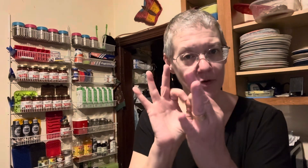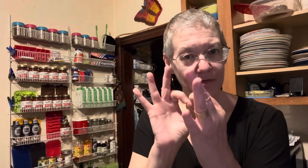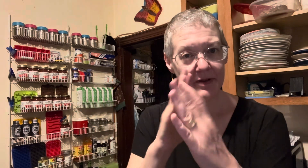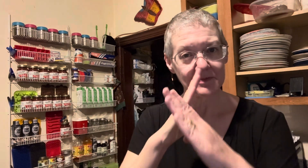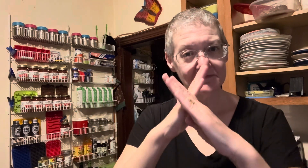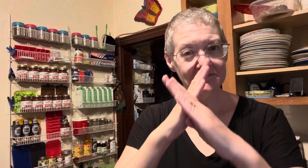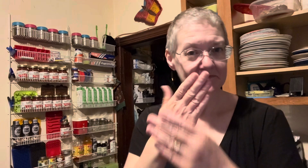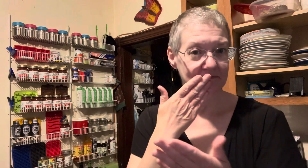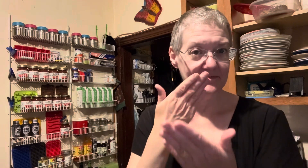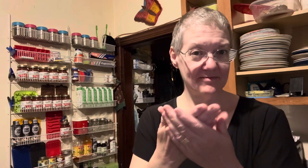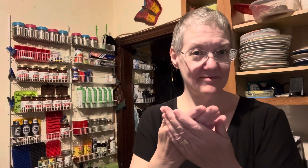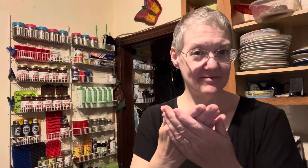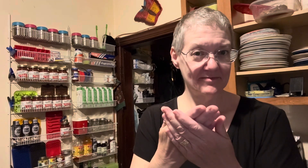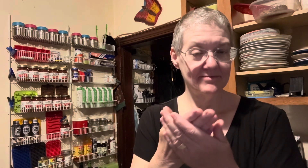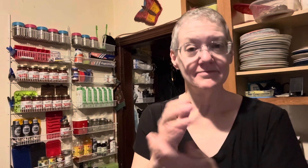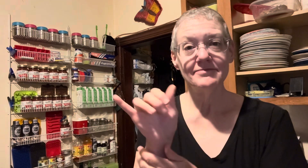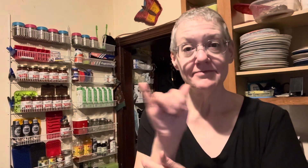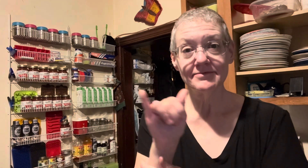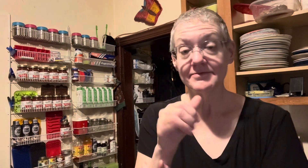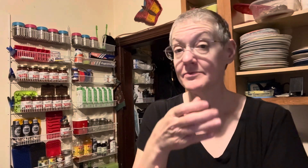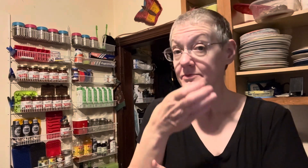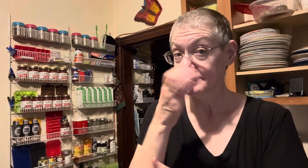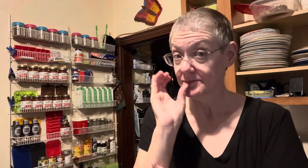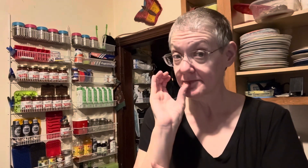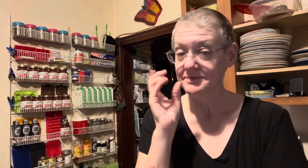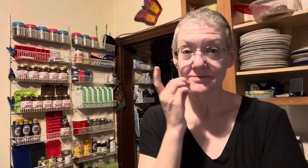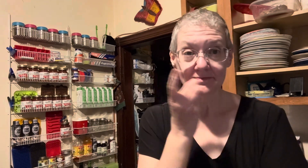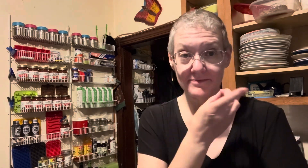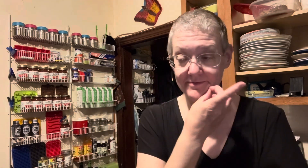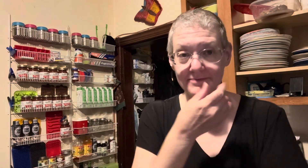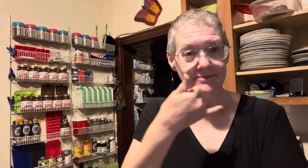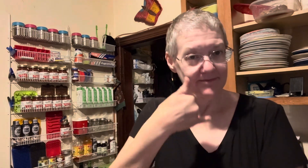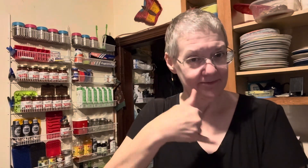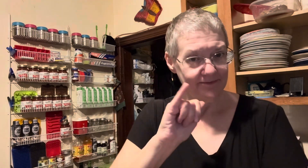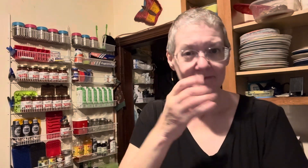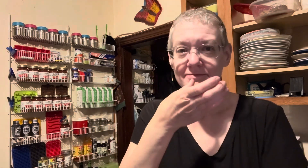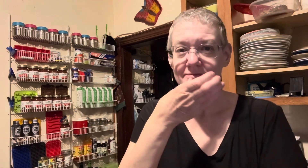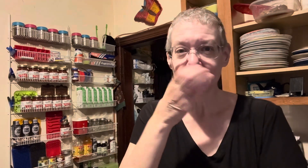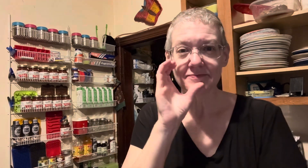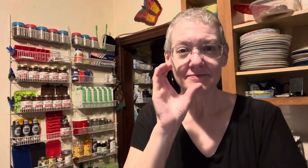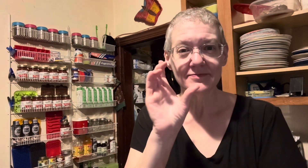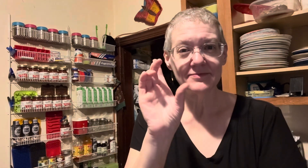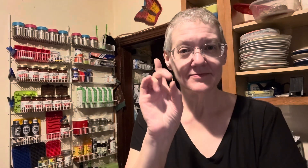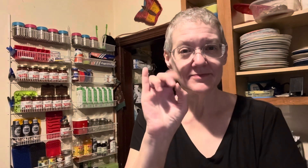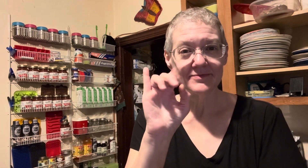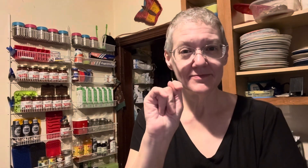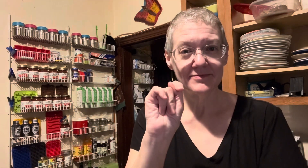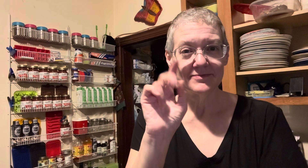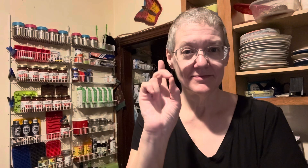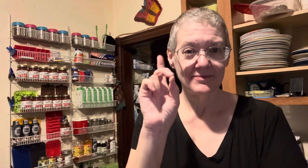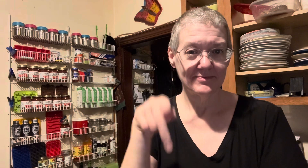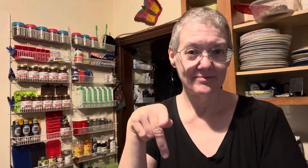you. Don't let perfect get in the way of doing good. Like Dale still drinks Diet Dr. Pepper.